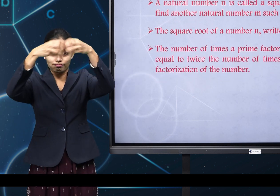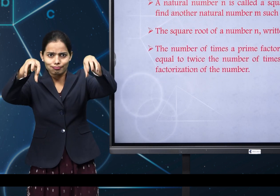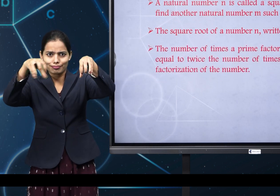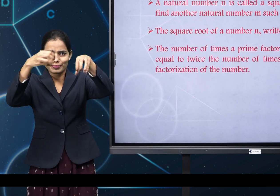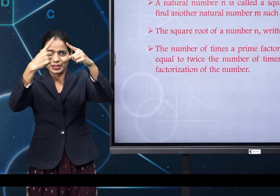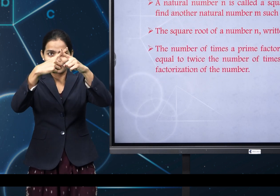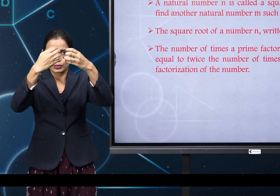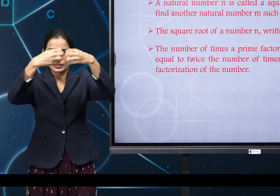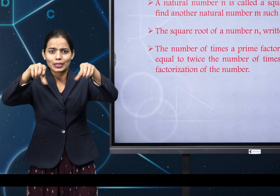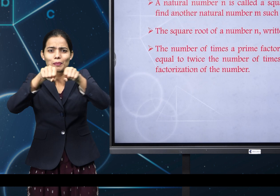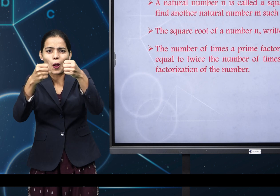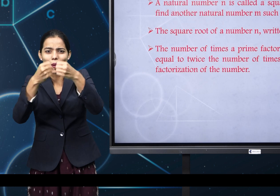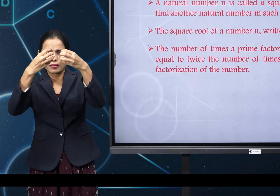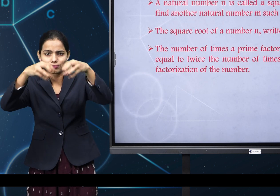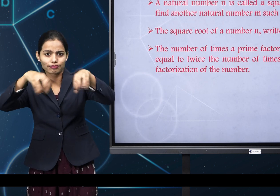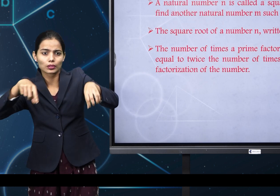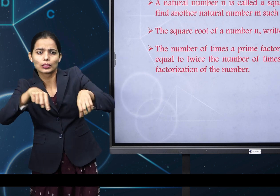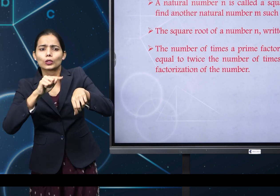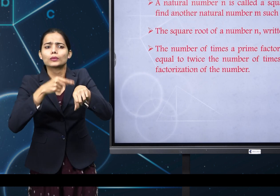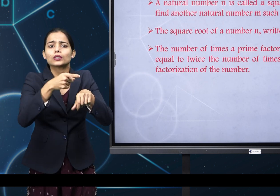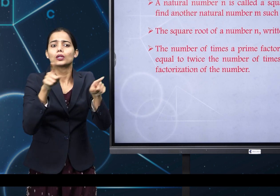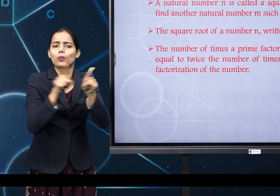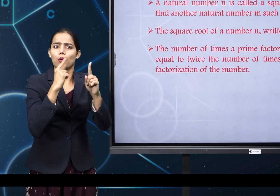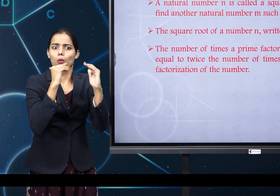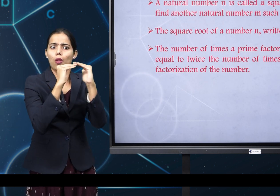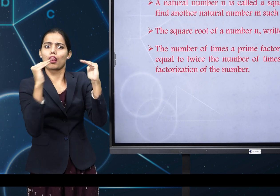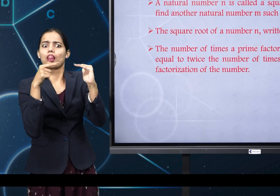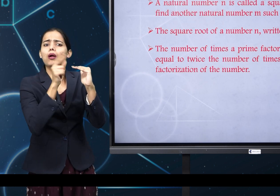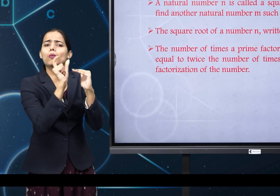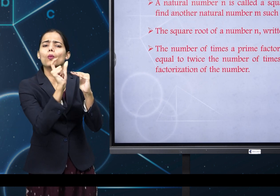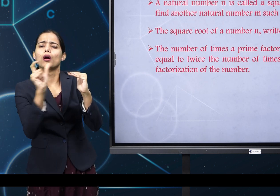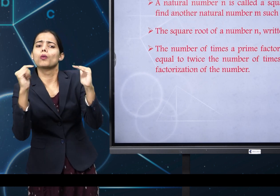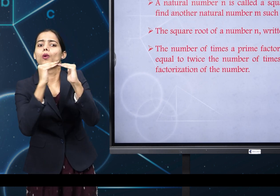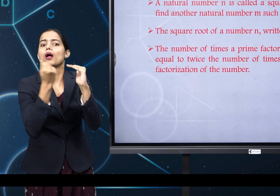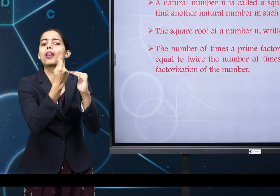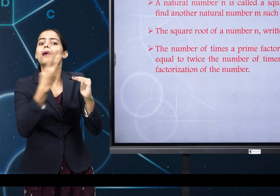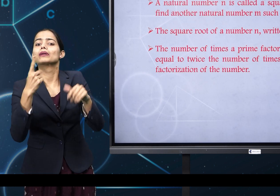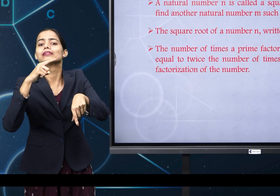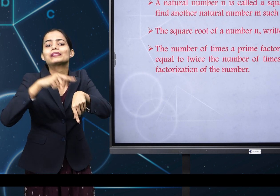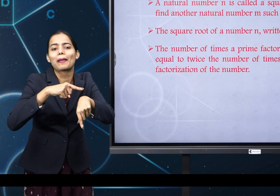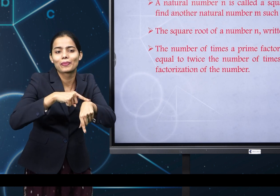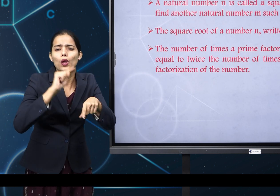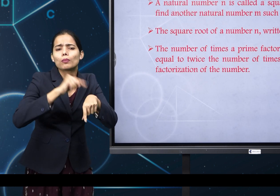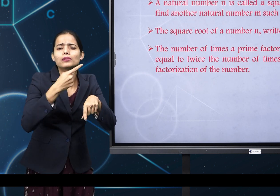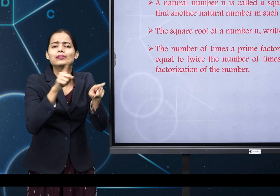in the square is equal to twice the number of times it occurs in the prime factorization of the